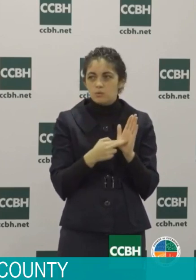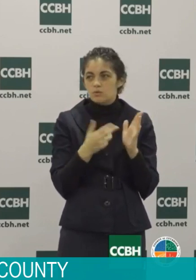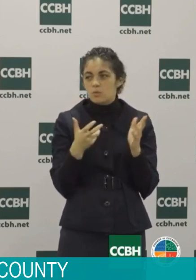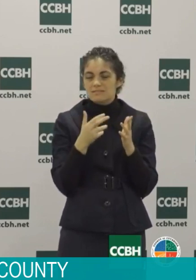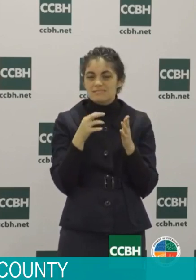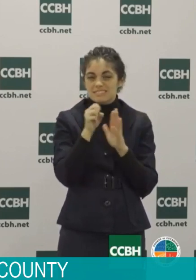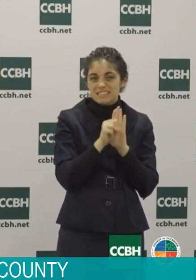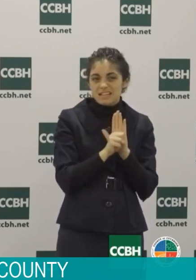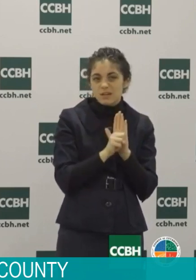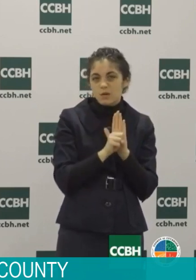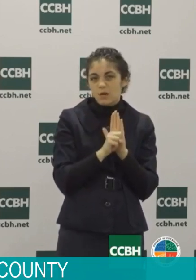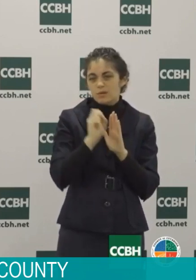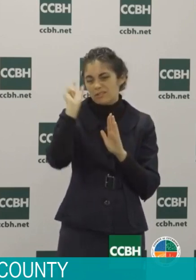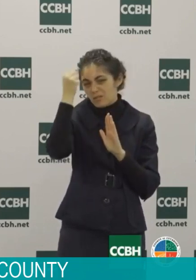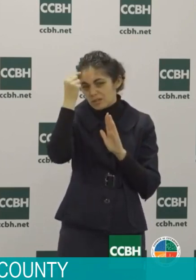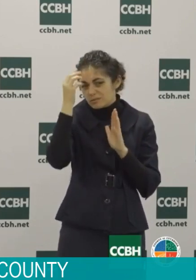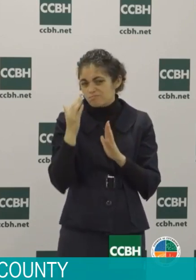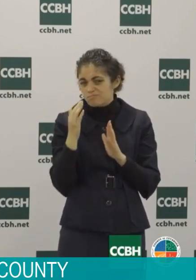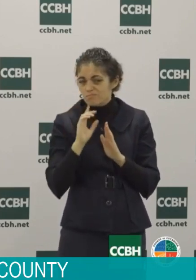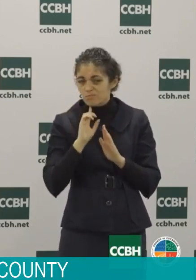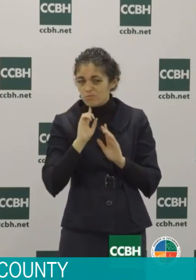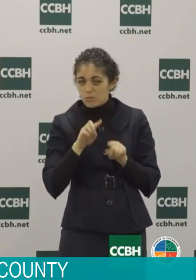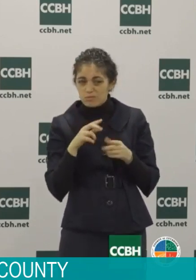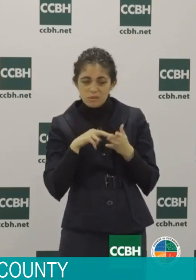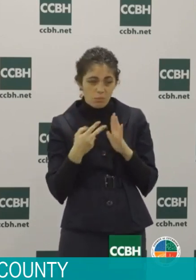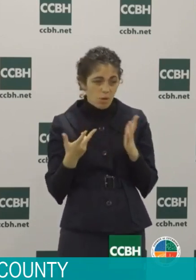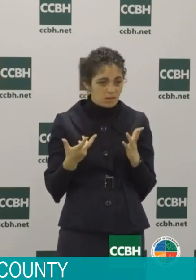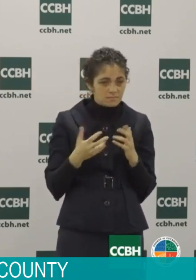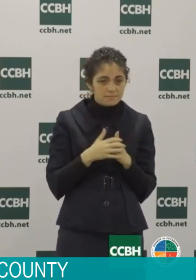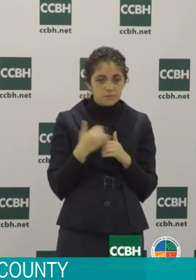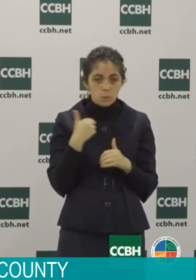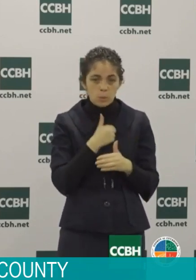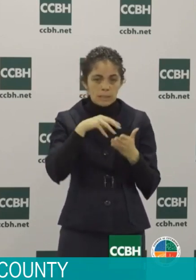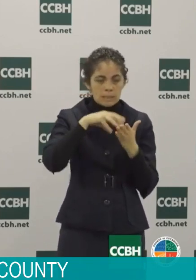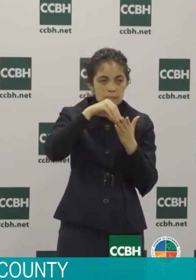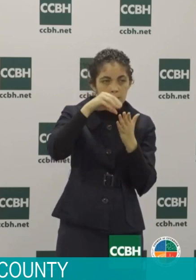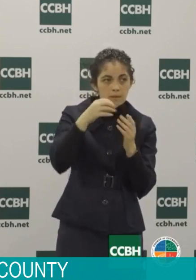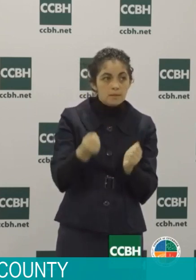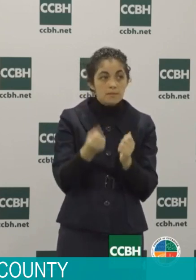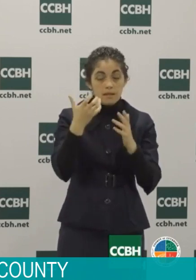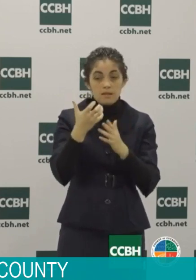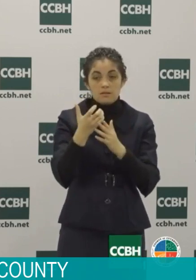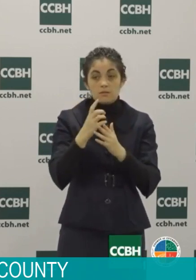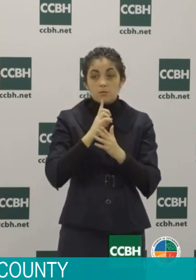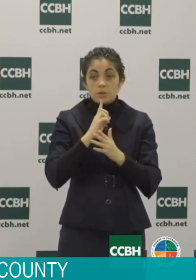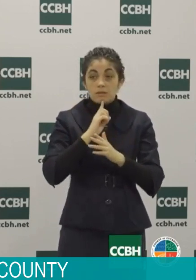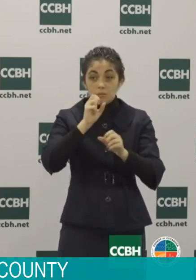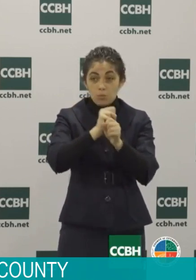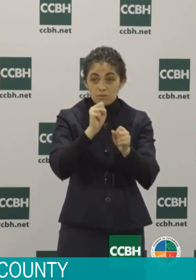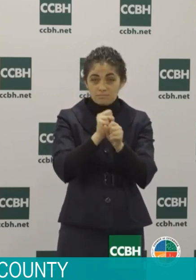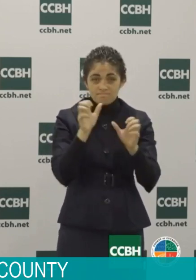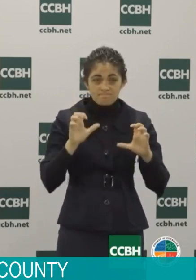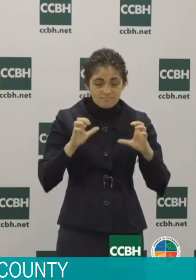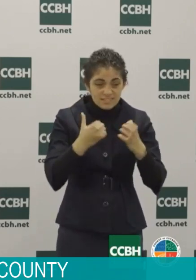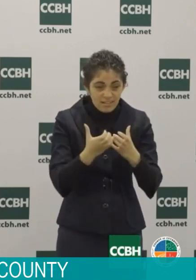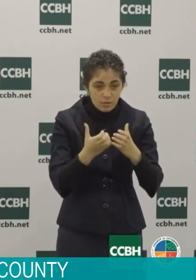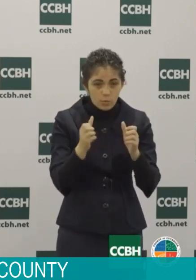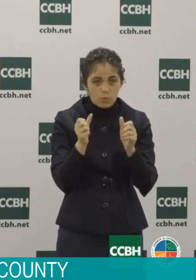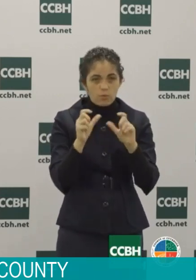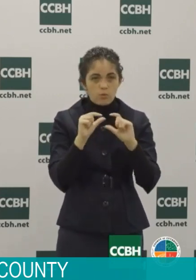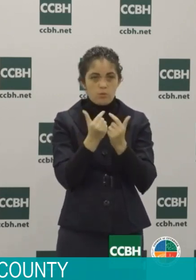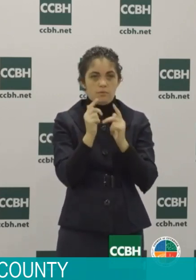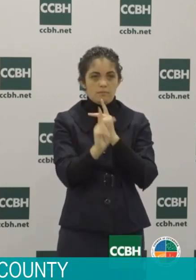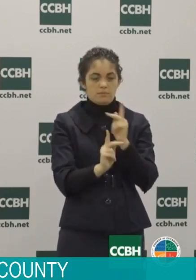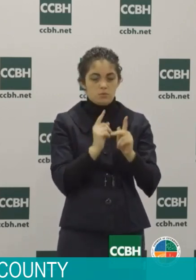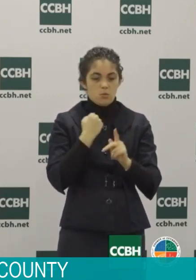and the governor's orders mean. And so that has required a lot of granular related work to make these